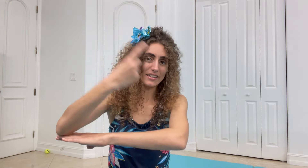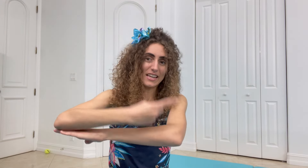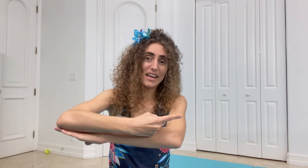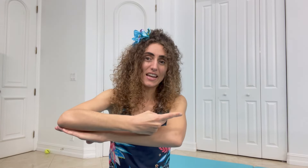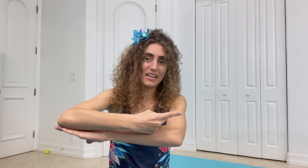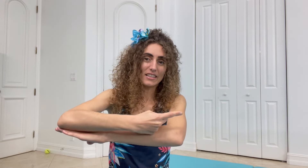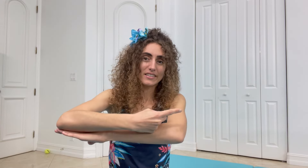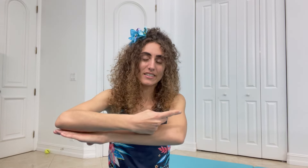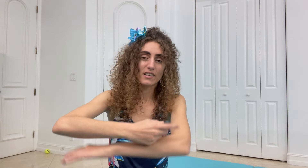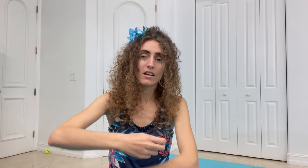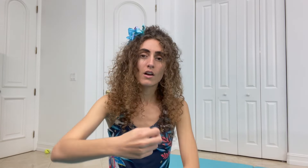11 days.